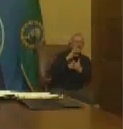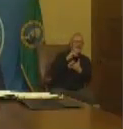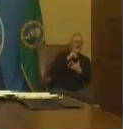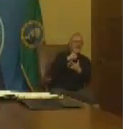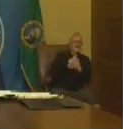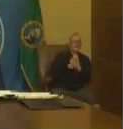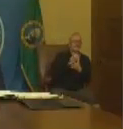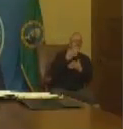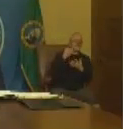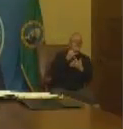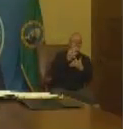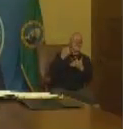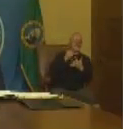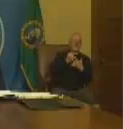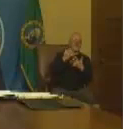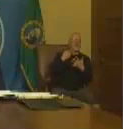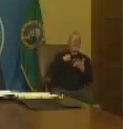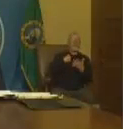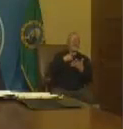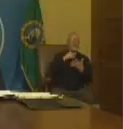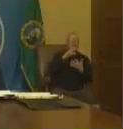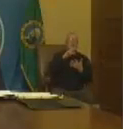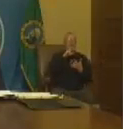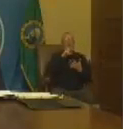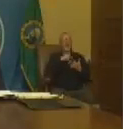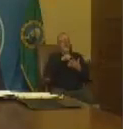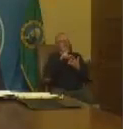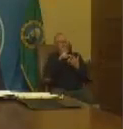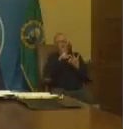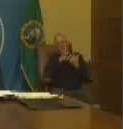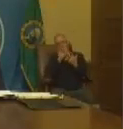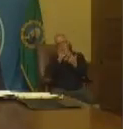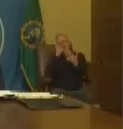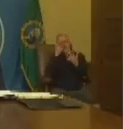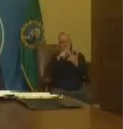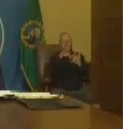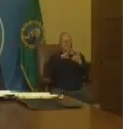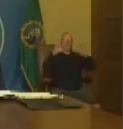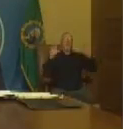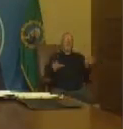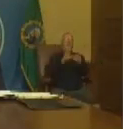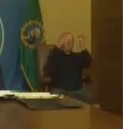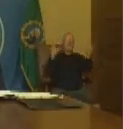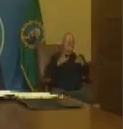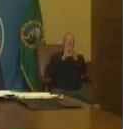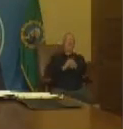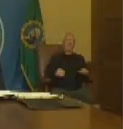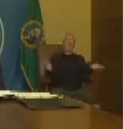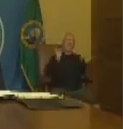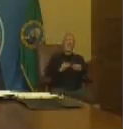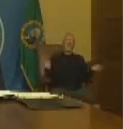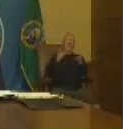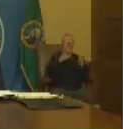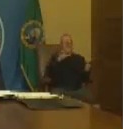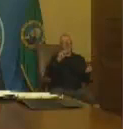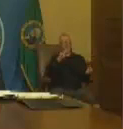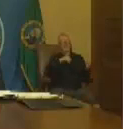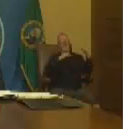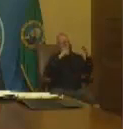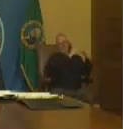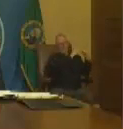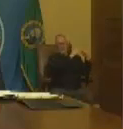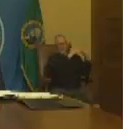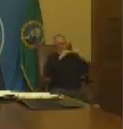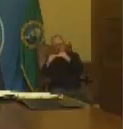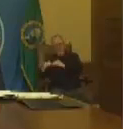that is a magic number that can guide our actions. We have to use our judgment, which means we look at all of the numbers that go into